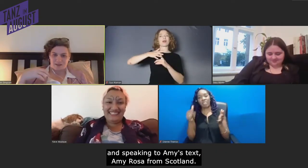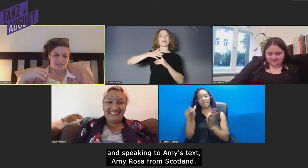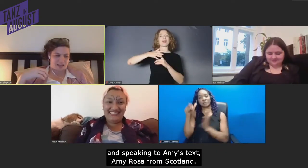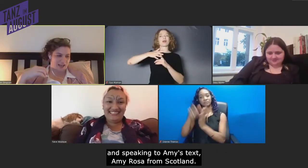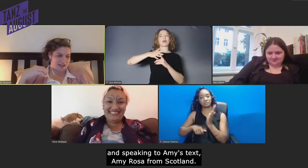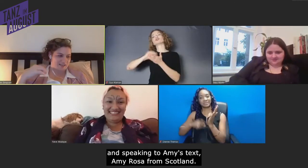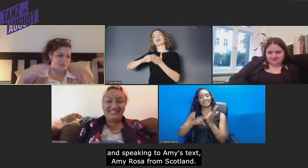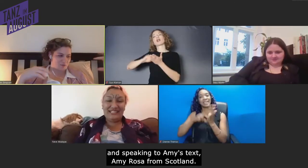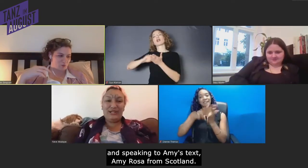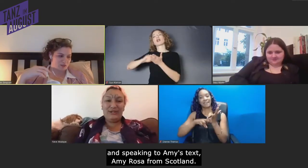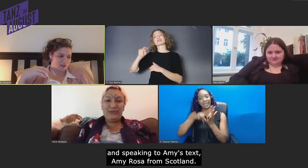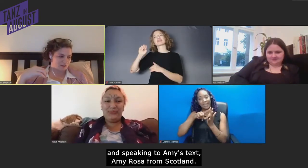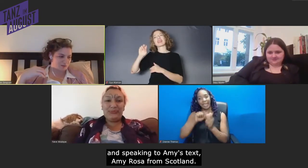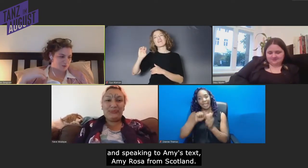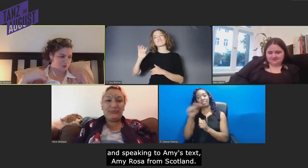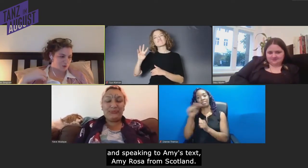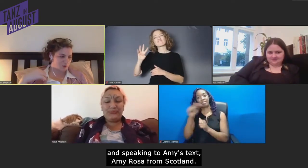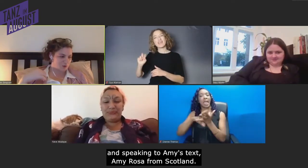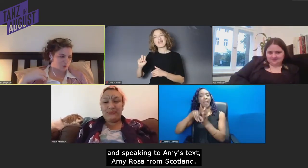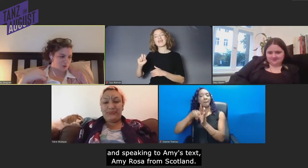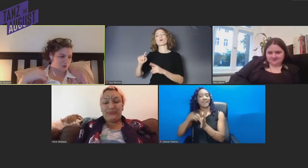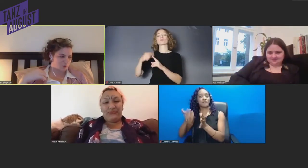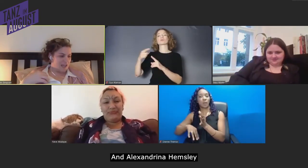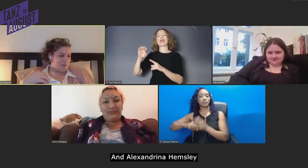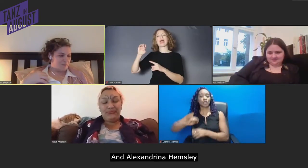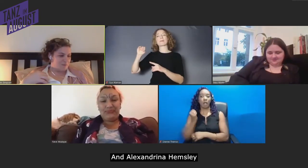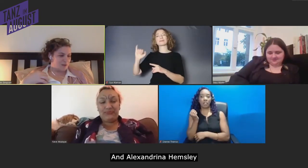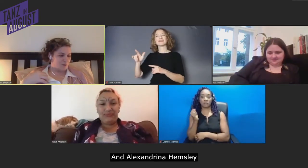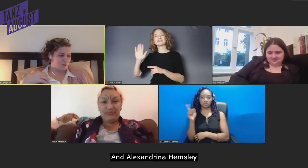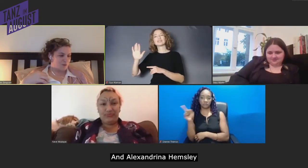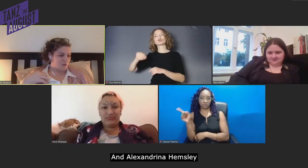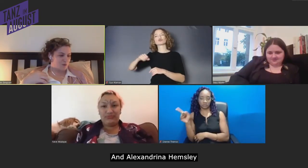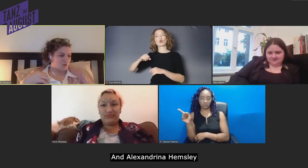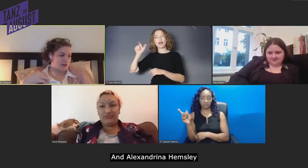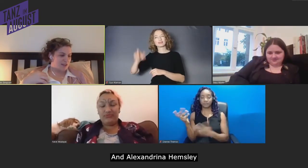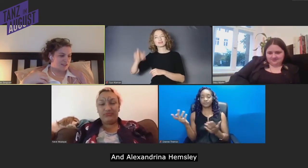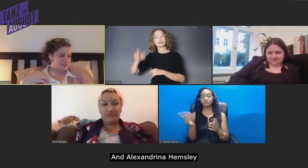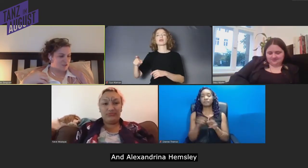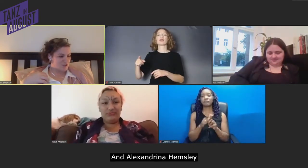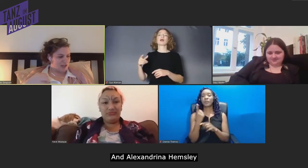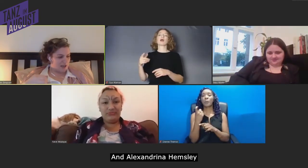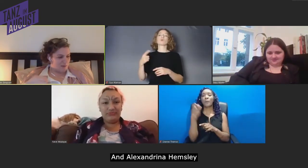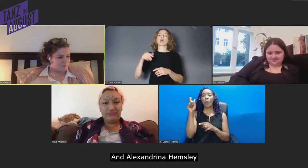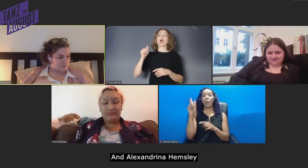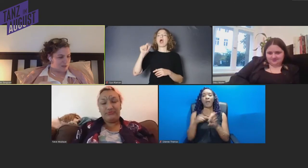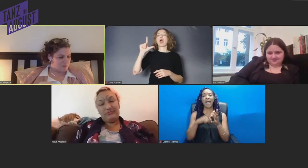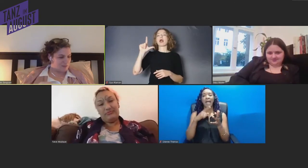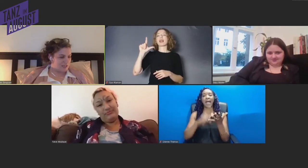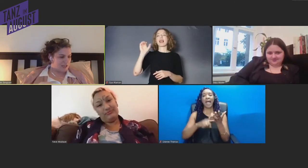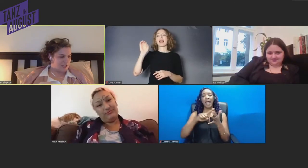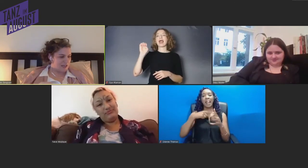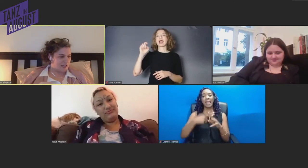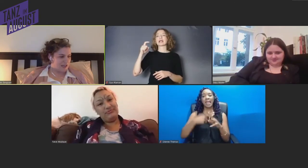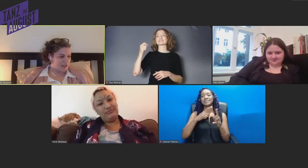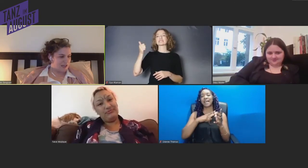Amy's text, Amy Rosa from Scotland, and also Alexandra